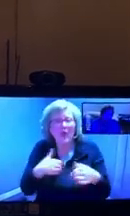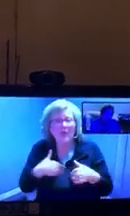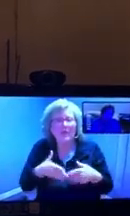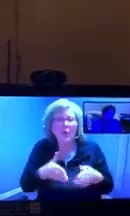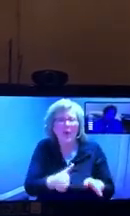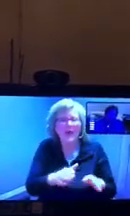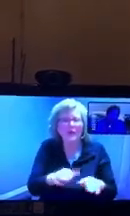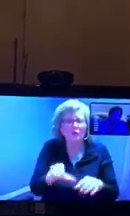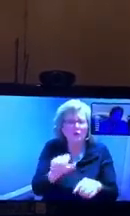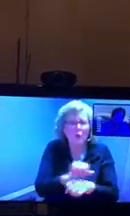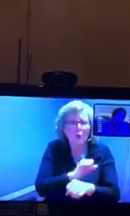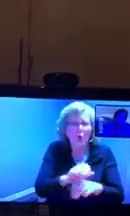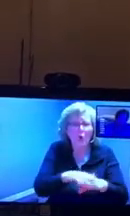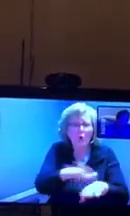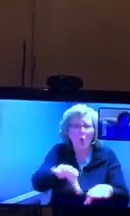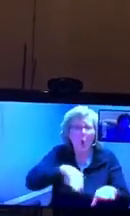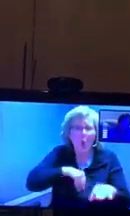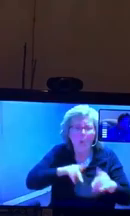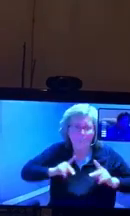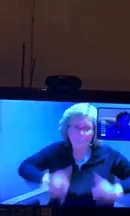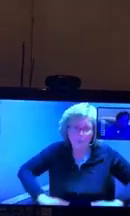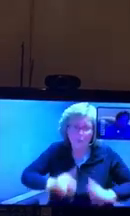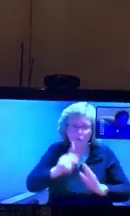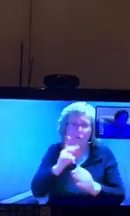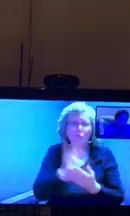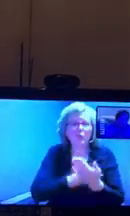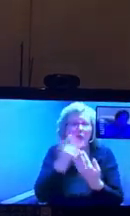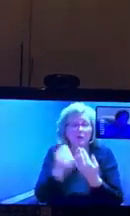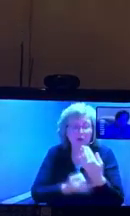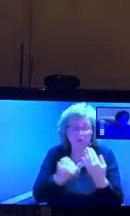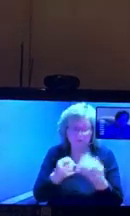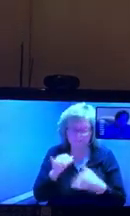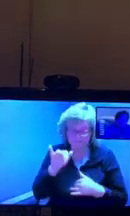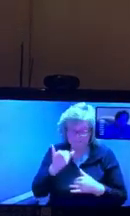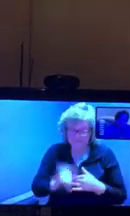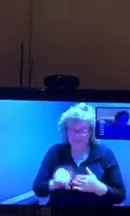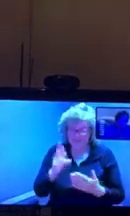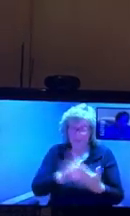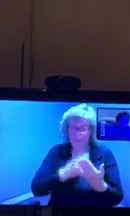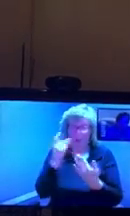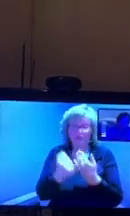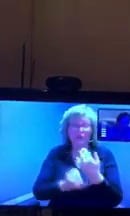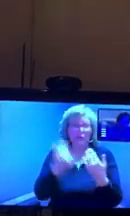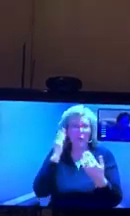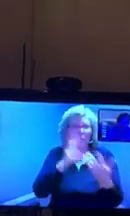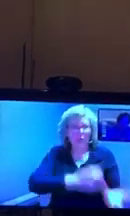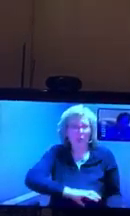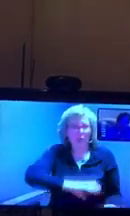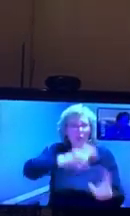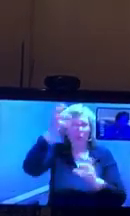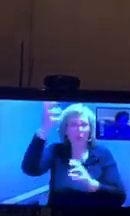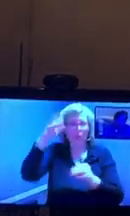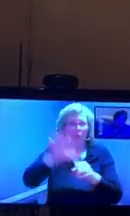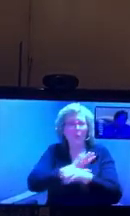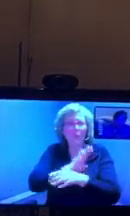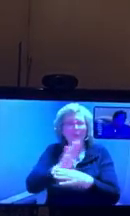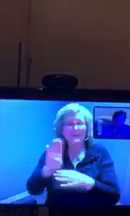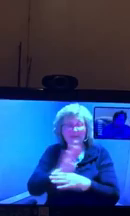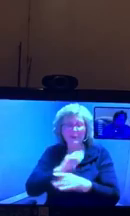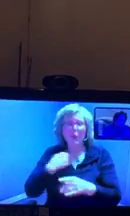minute. Let me tell you what's happening here. This project is going to disrupt the whole industry. We are creating history. We're already